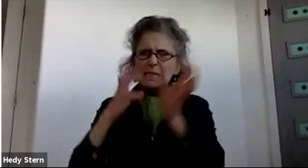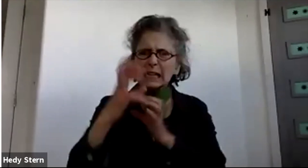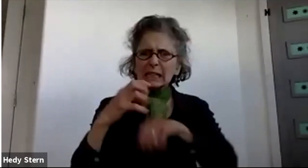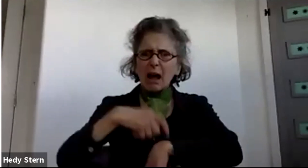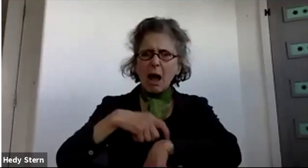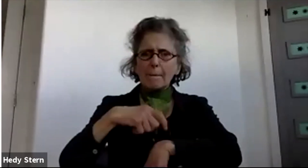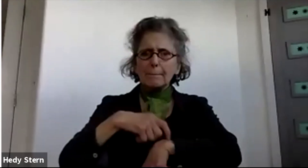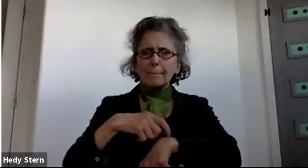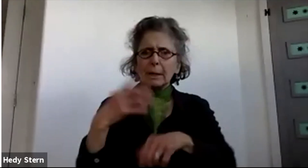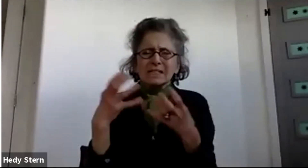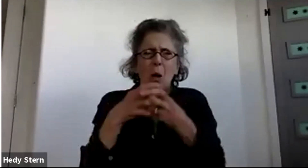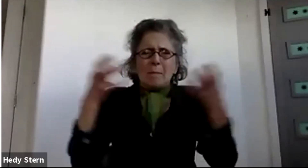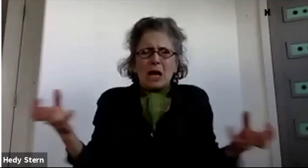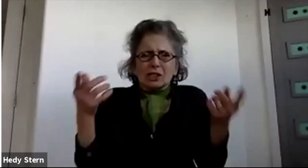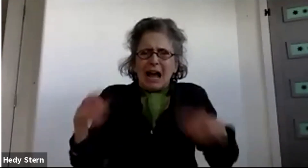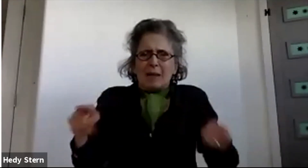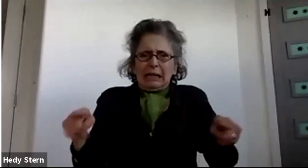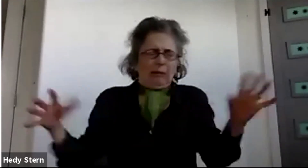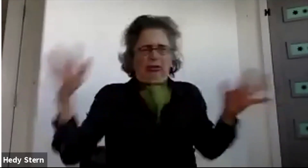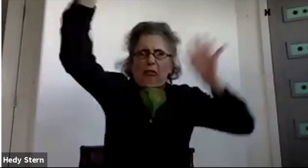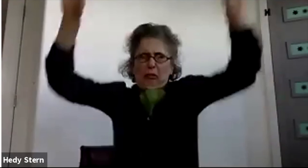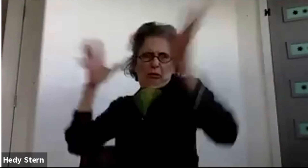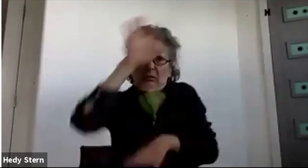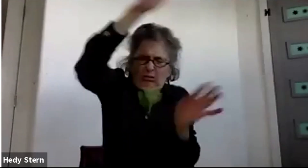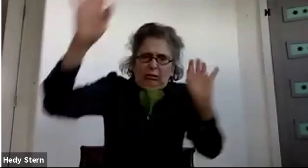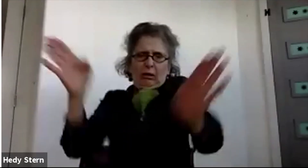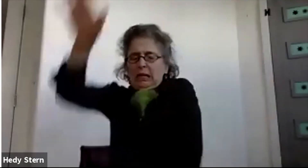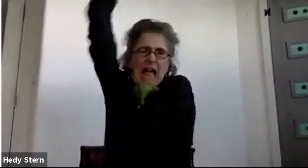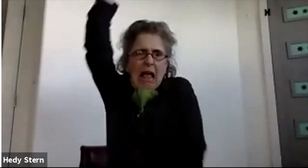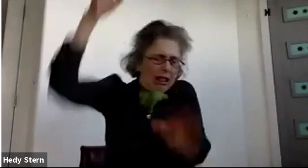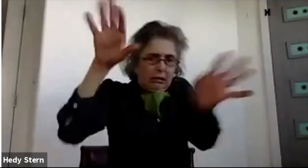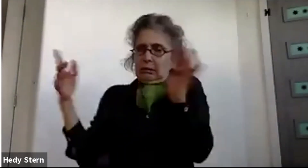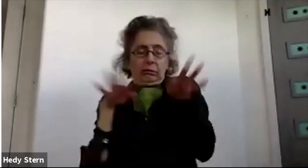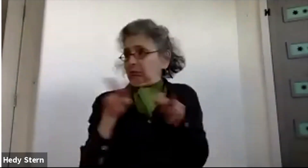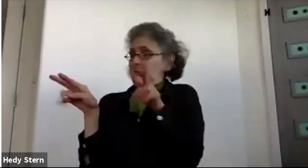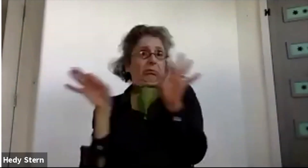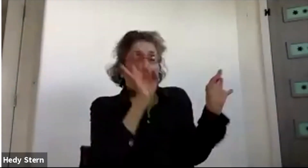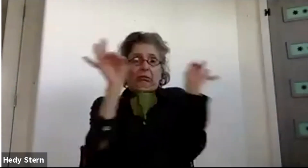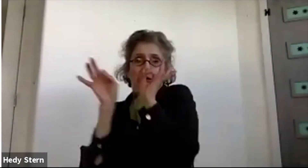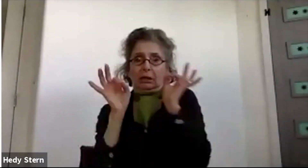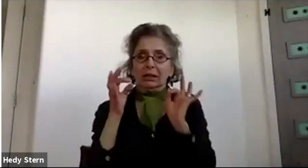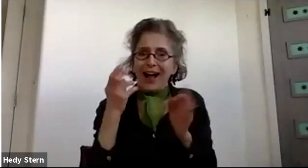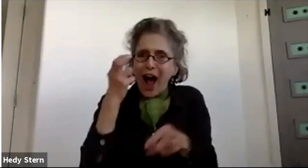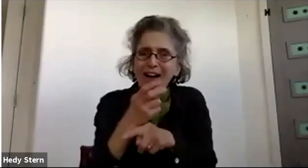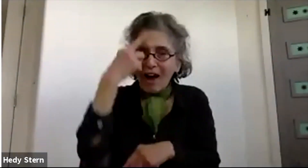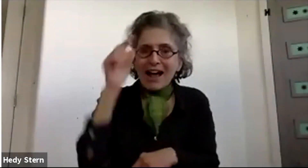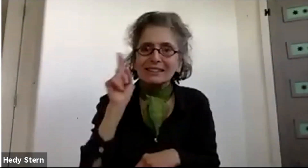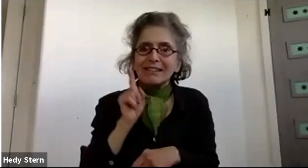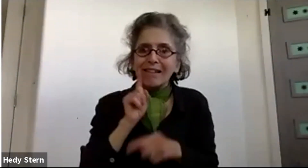very confusing time because there was so much happening and so much movement, and visually it was very